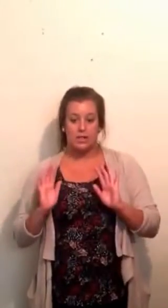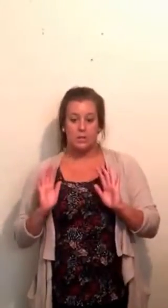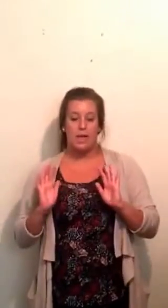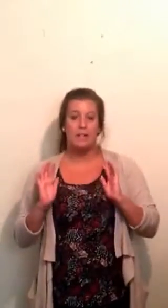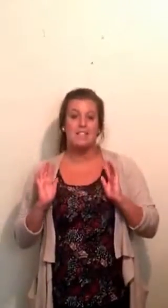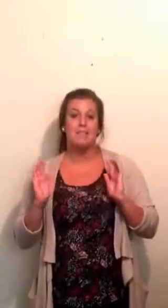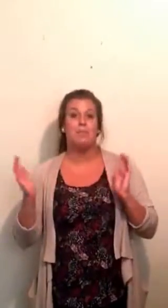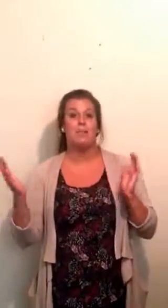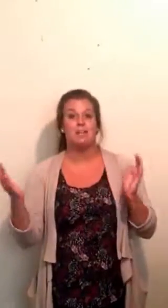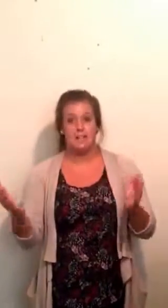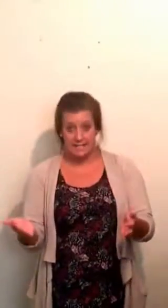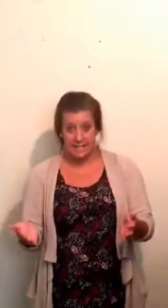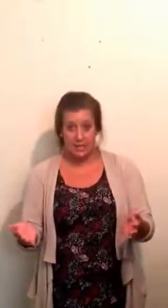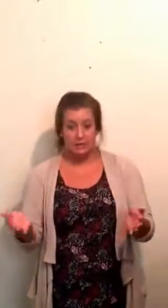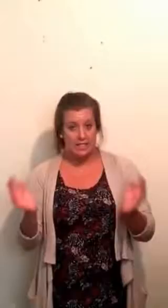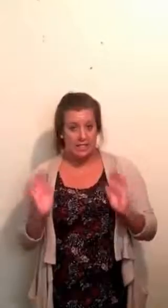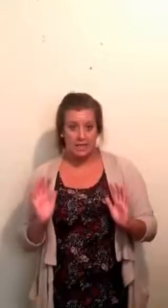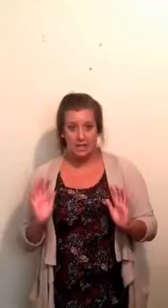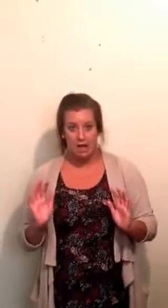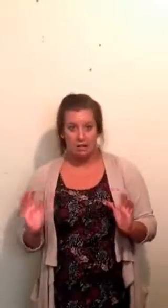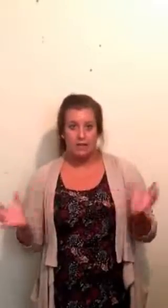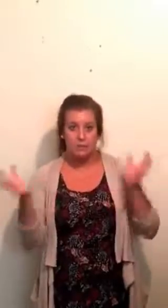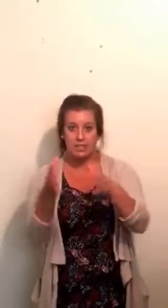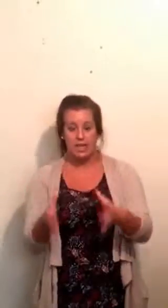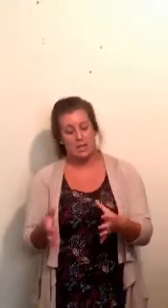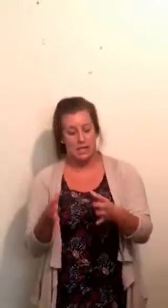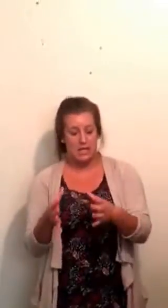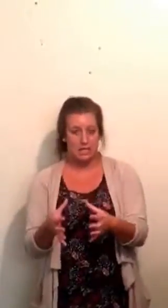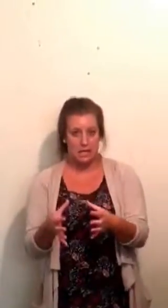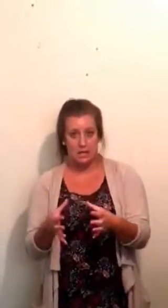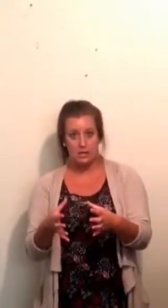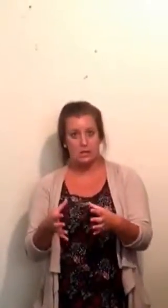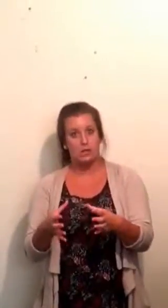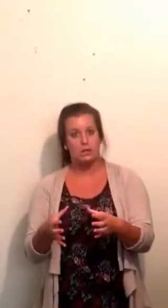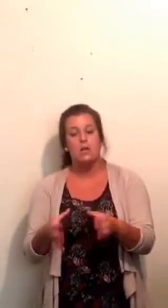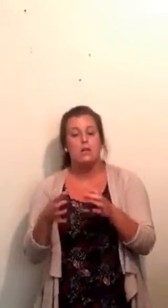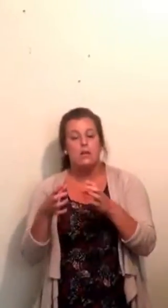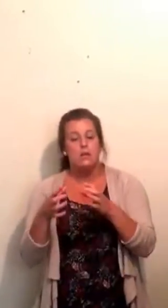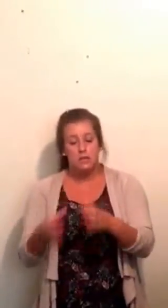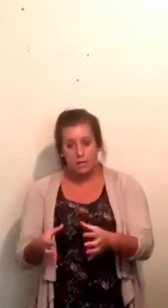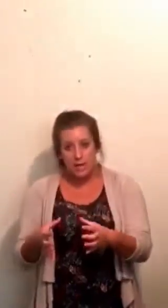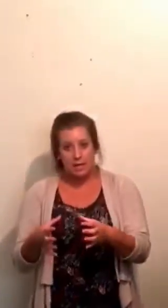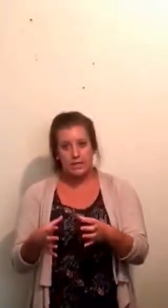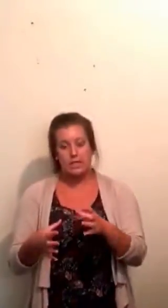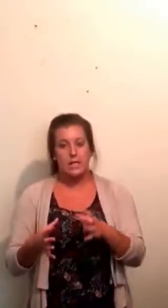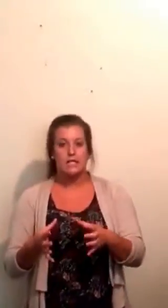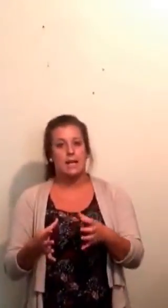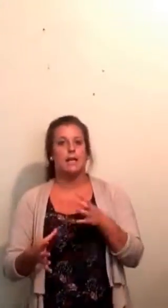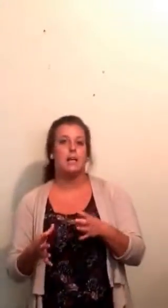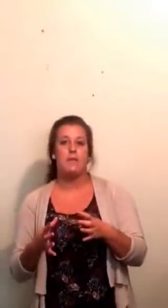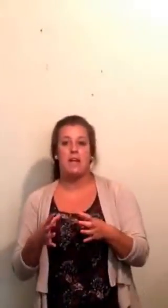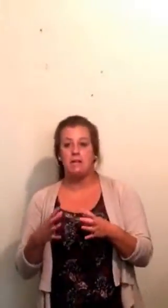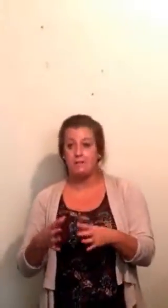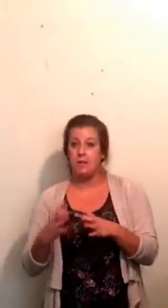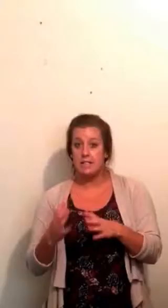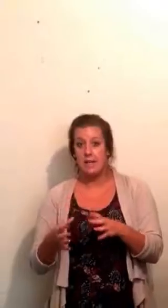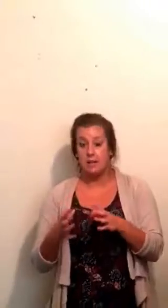to be to simply listen. You're listening to the colleagues who are sitting on the inside of the circle. Those colleagues on the inside are going to be any first, second, or